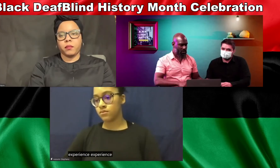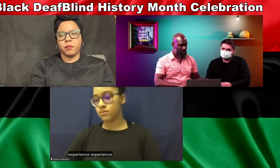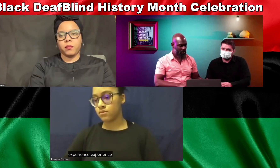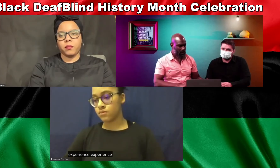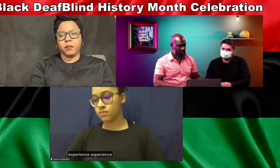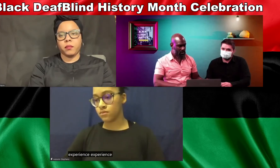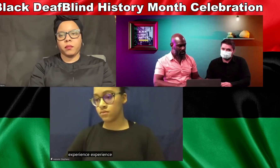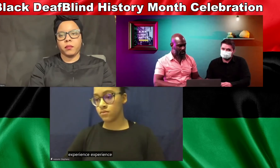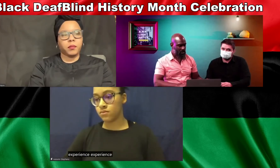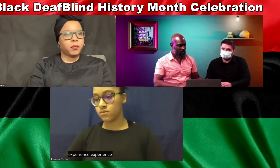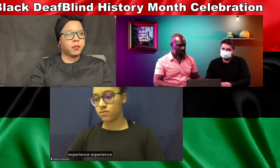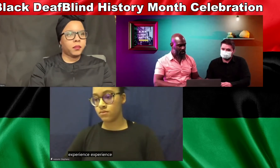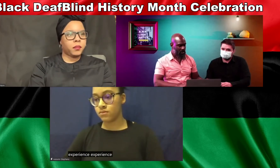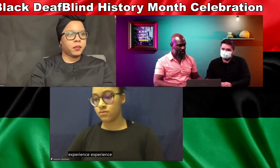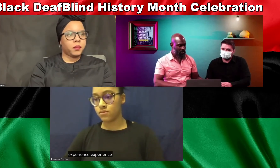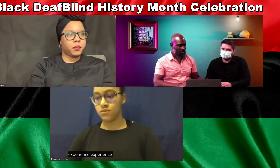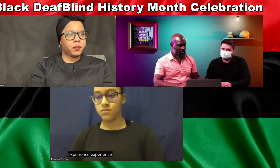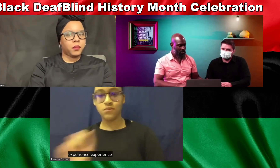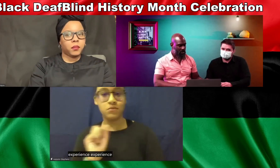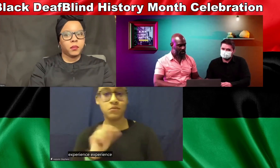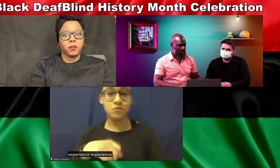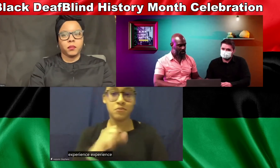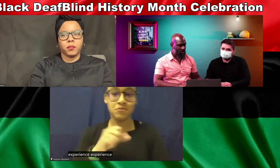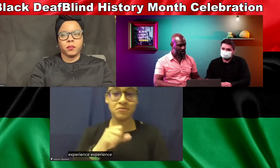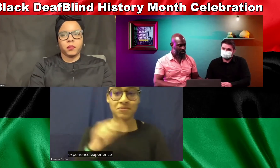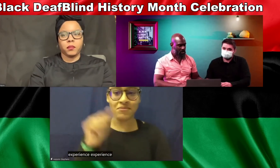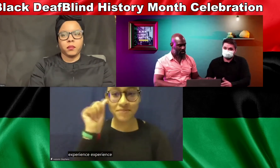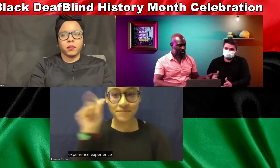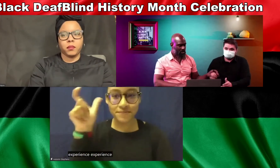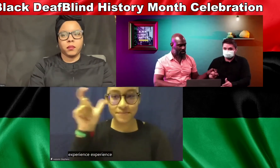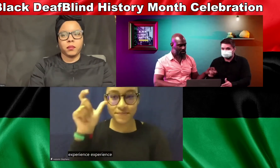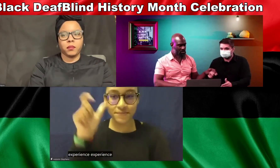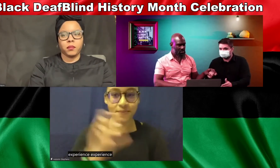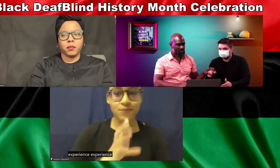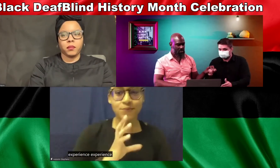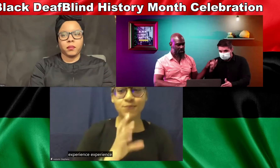And Coco's asking, Autumn, do you have anything to add?